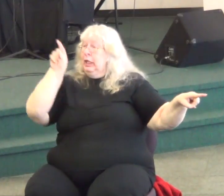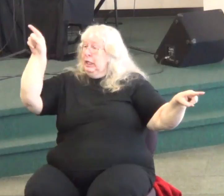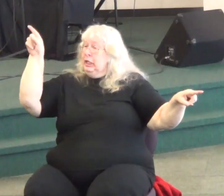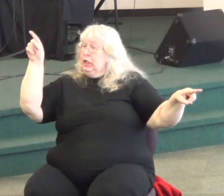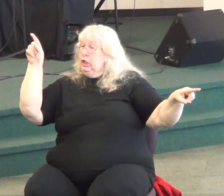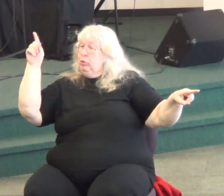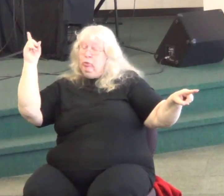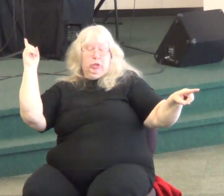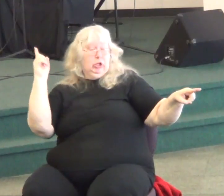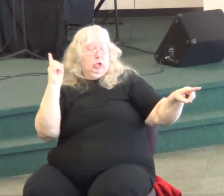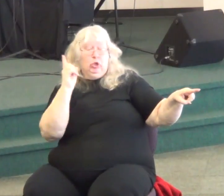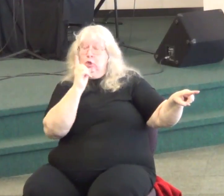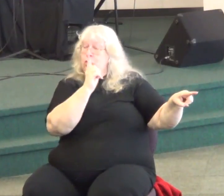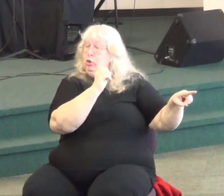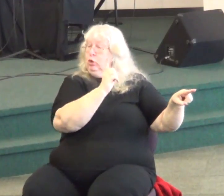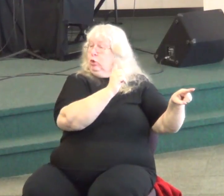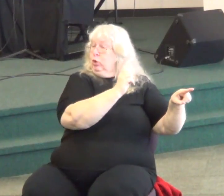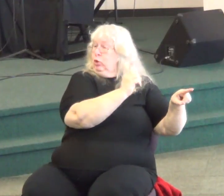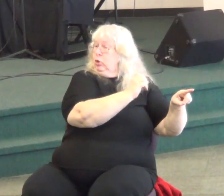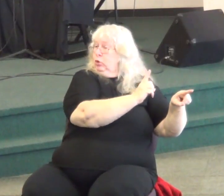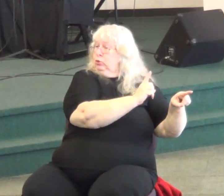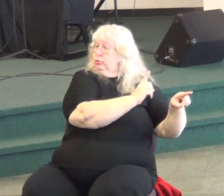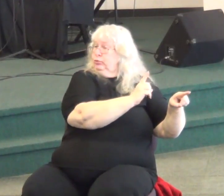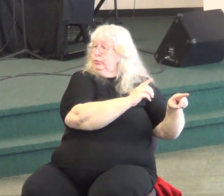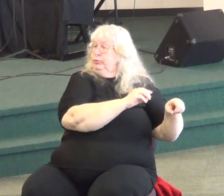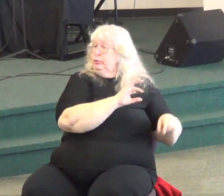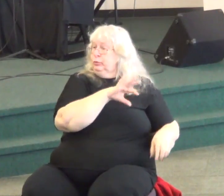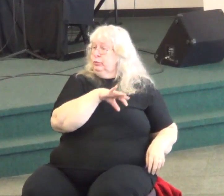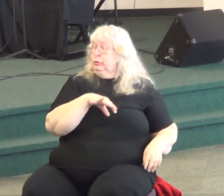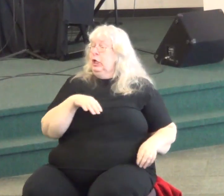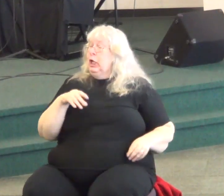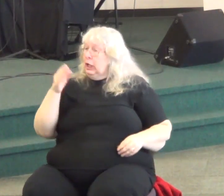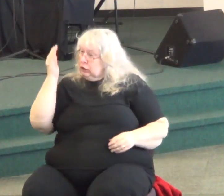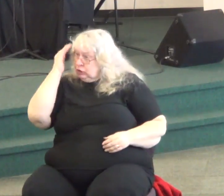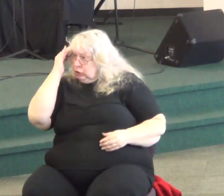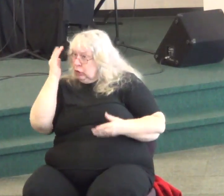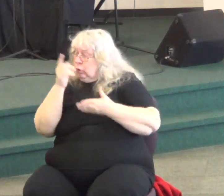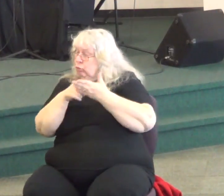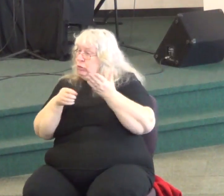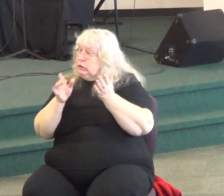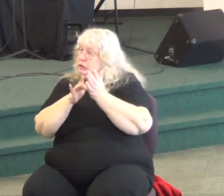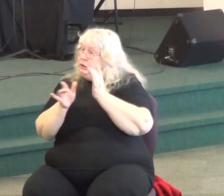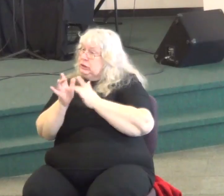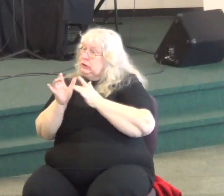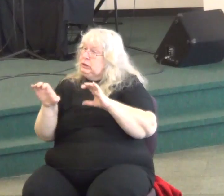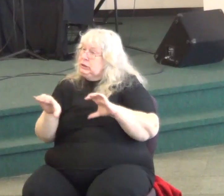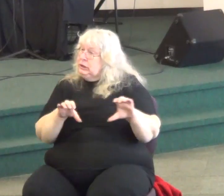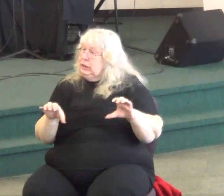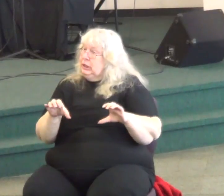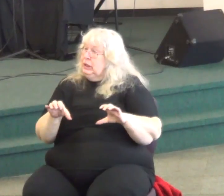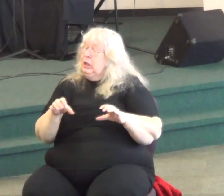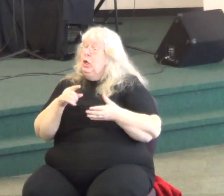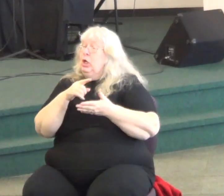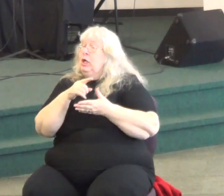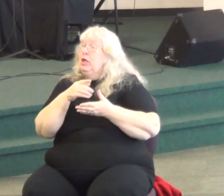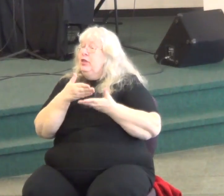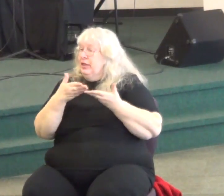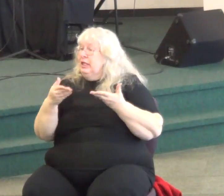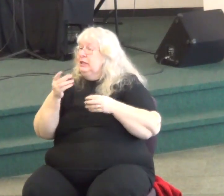lamb. And you know what Jesus did? What the shepherds did? They